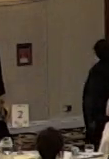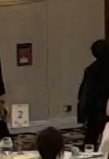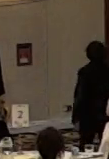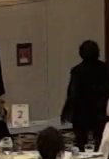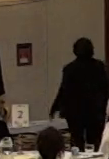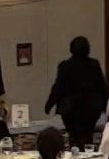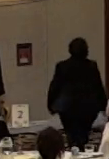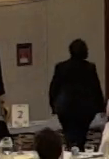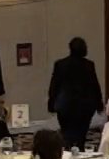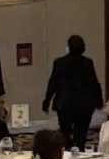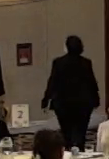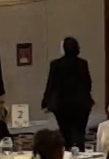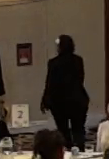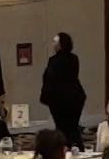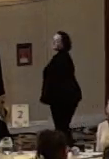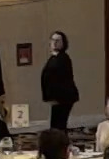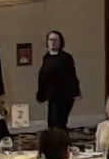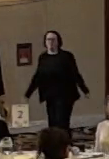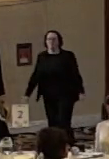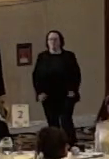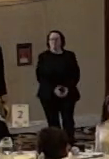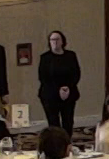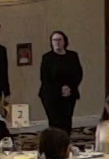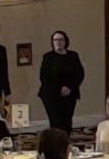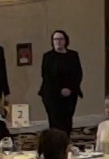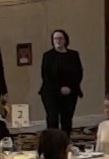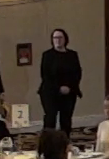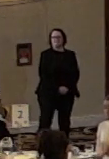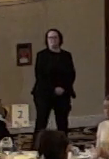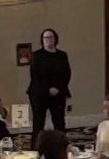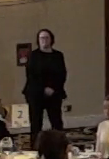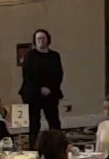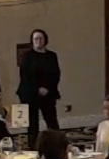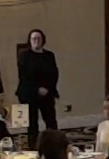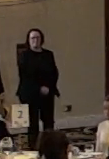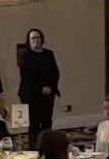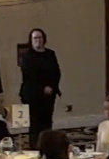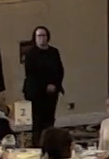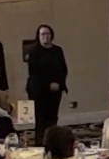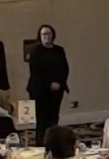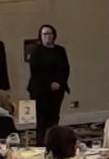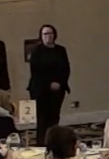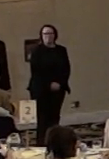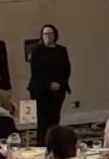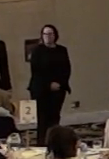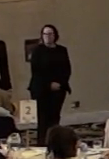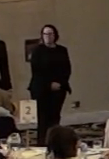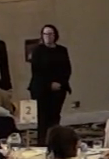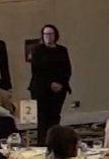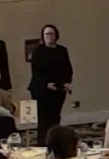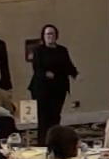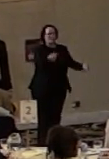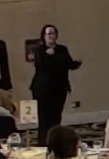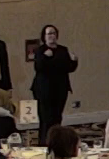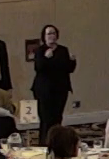So welcome back to everybody who's following the Citizens' Assembly here in Malahide on the web. We're delighted to